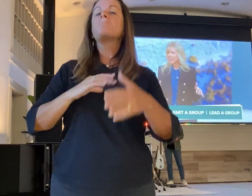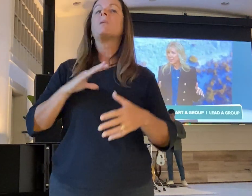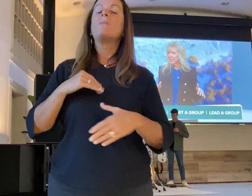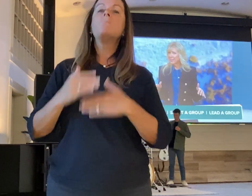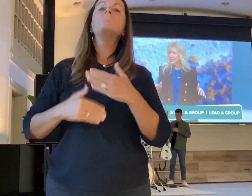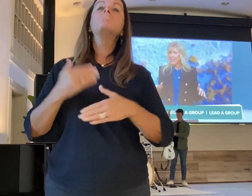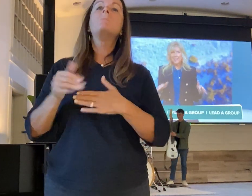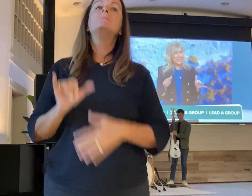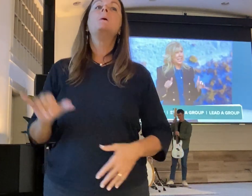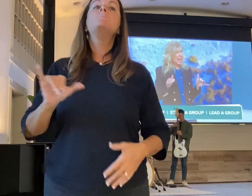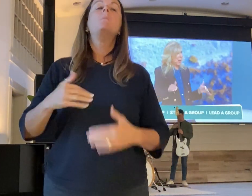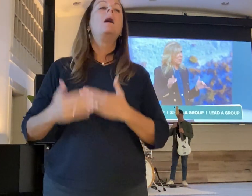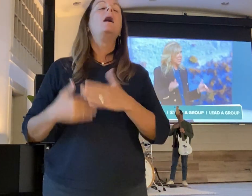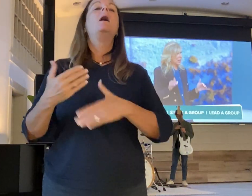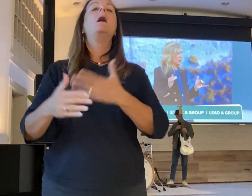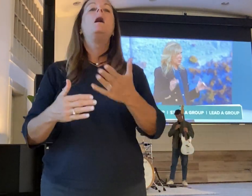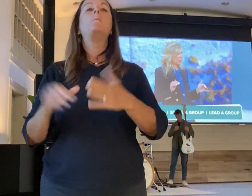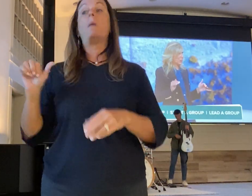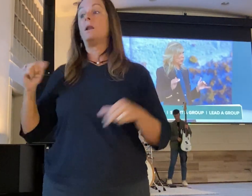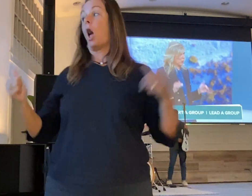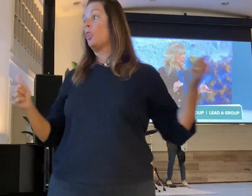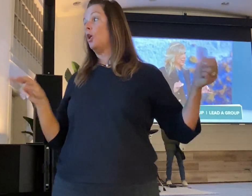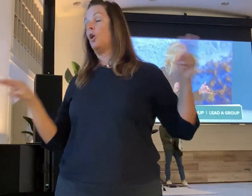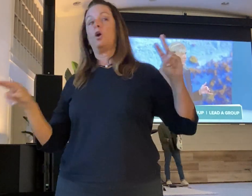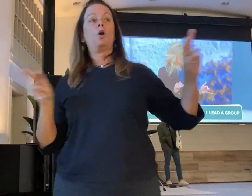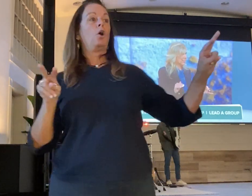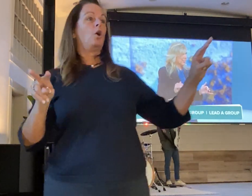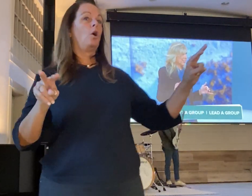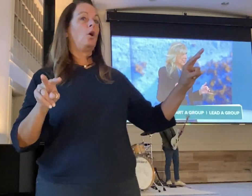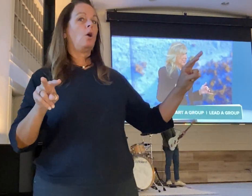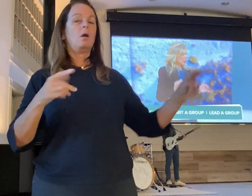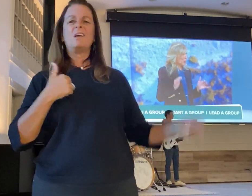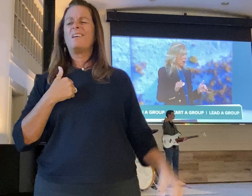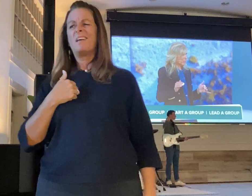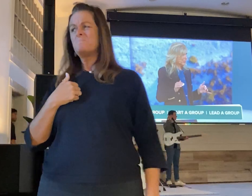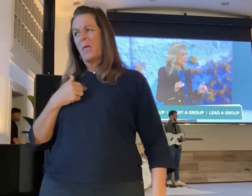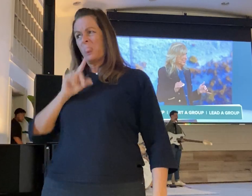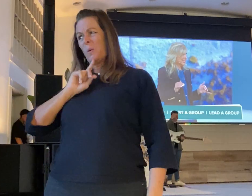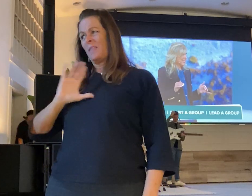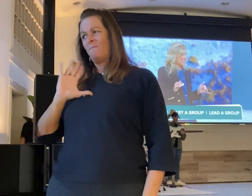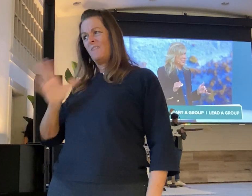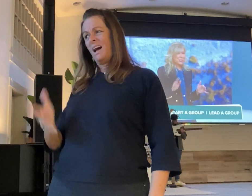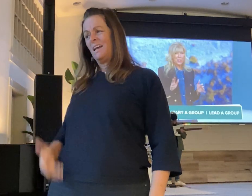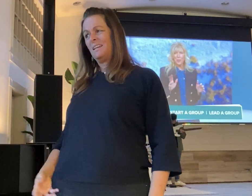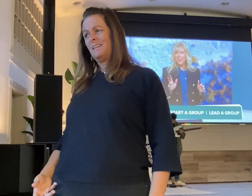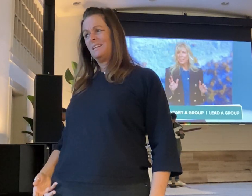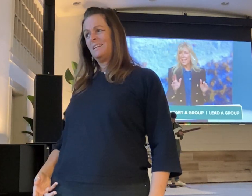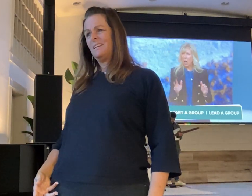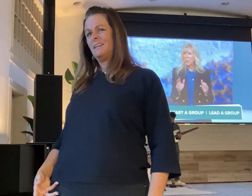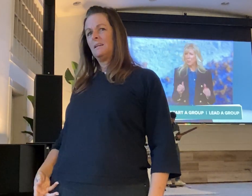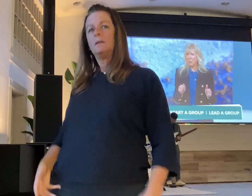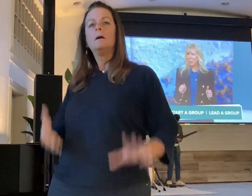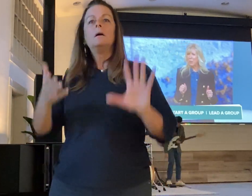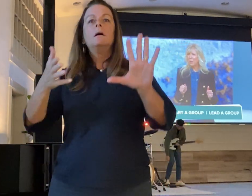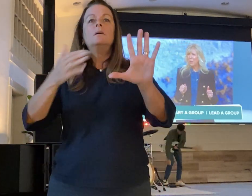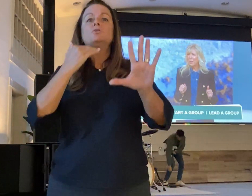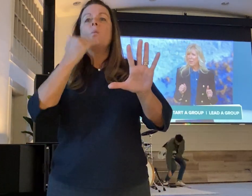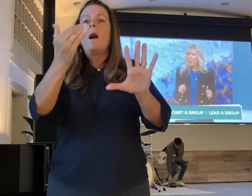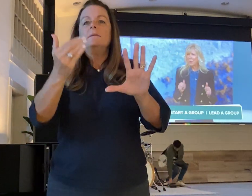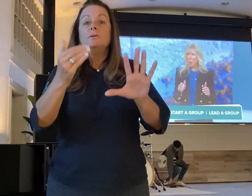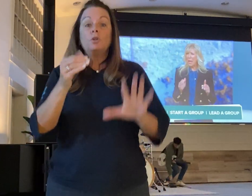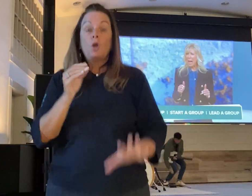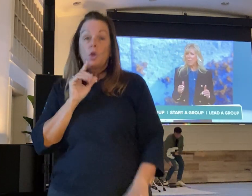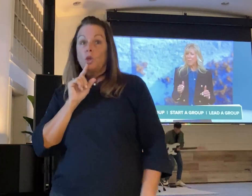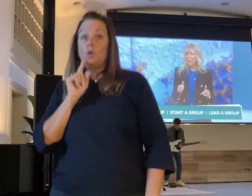around and see how many other people's warning lights were going off? Did you look around to see how many